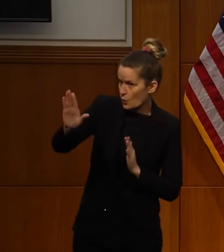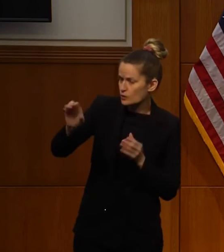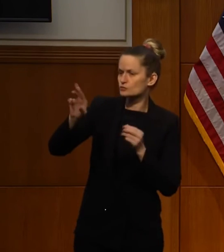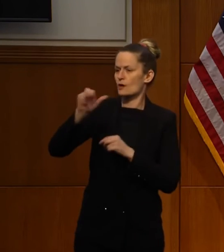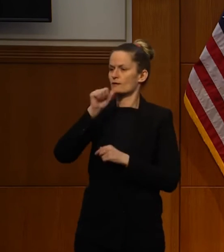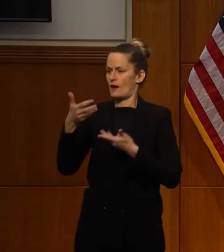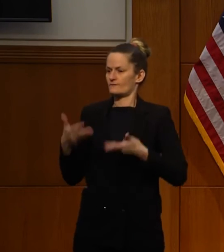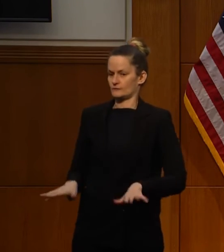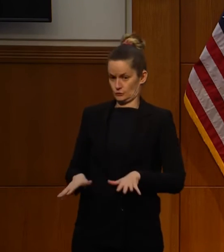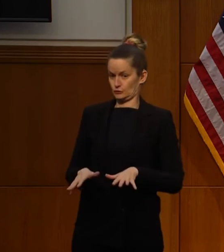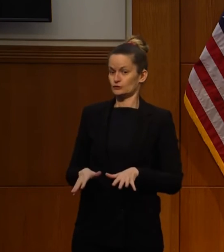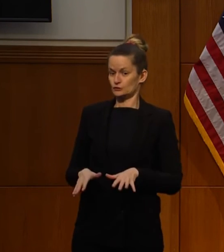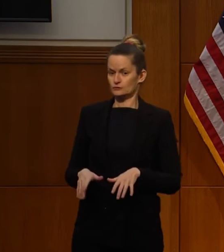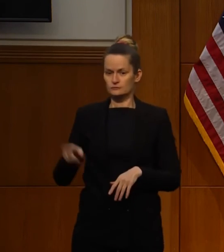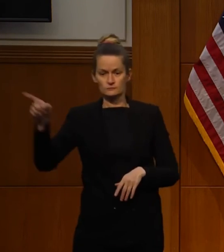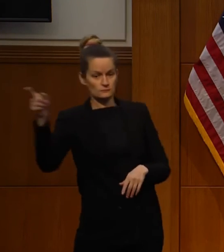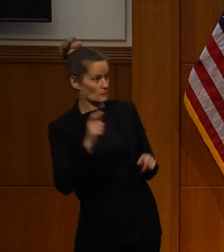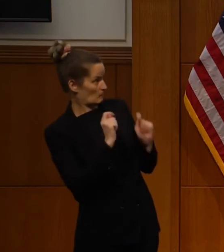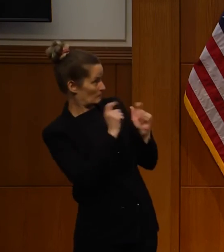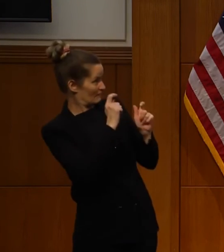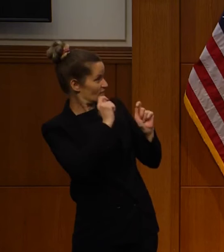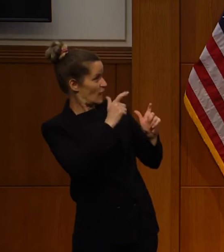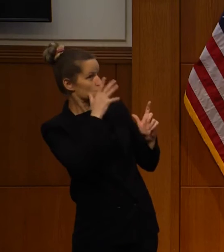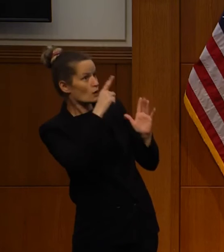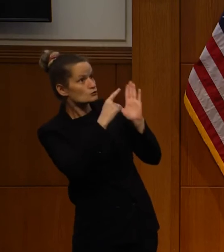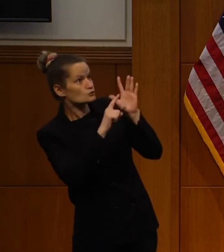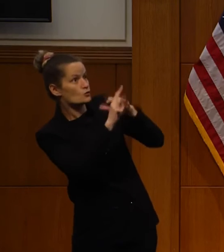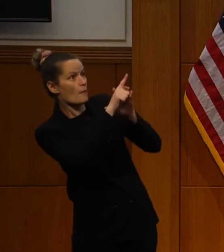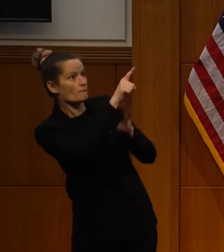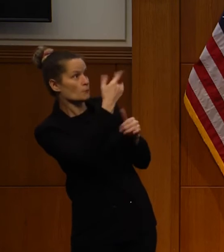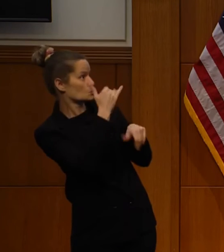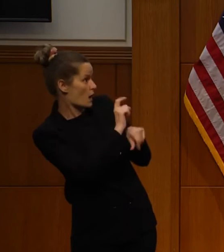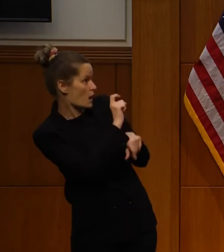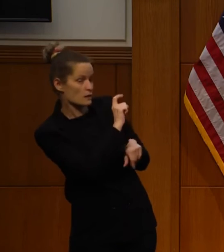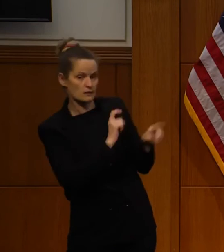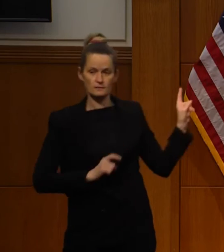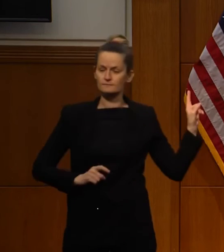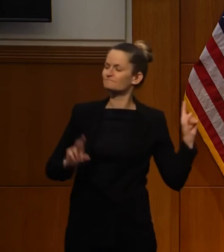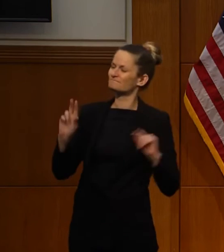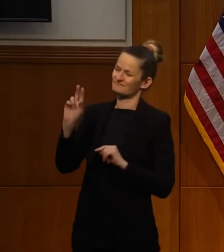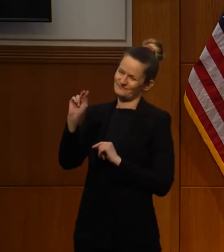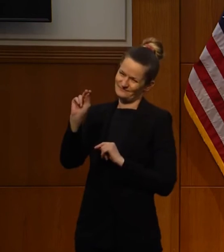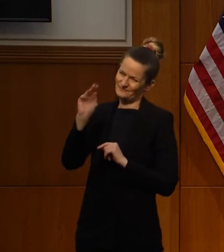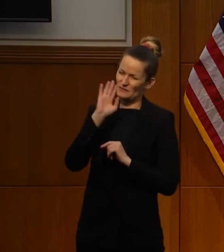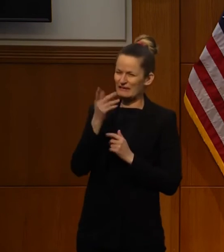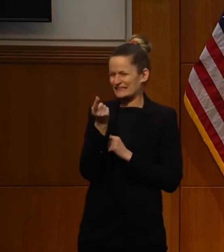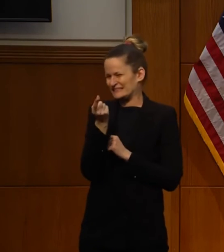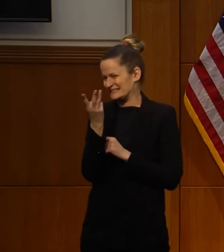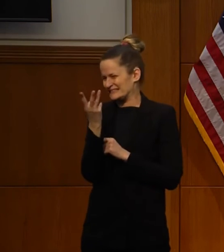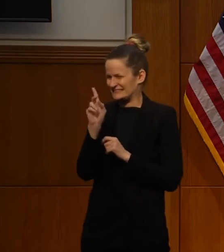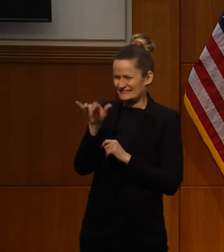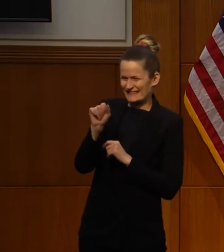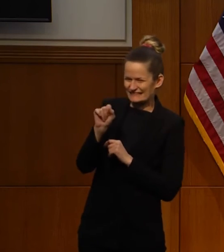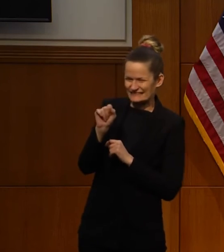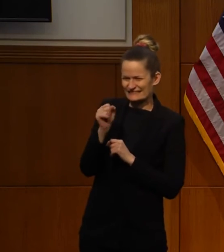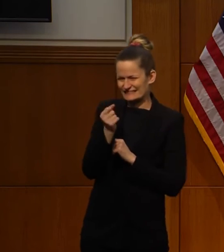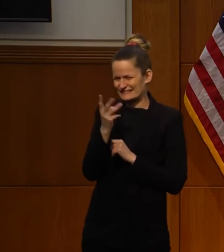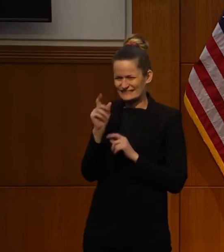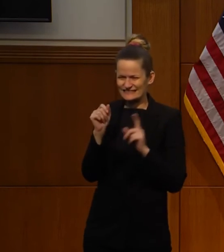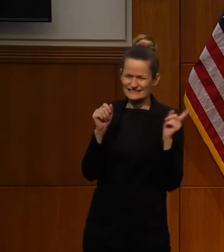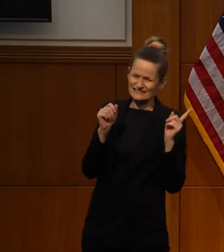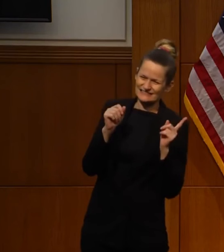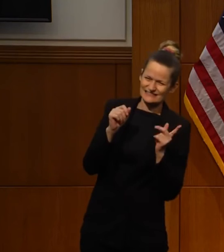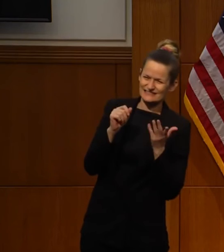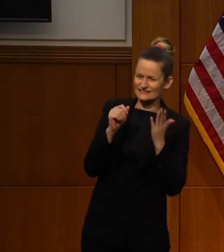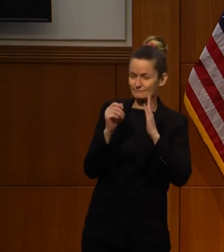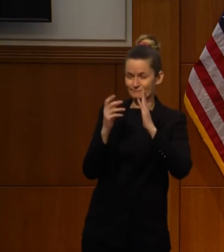tonight? It is not. It If is you not look up your- immediate. You would probably need to give it anywhere from 7 to 30 days. 7 to 30 days. All